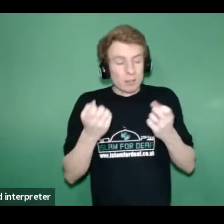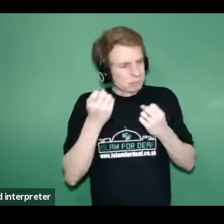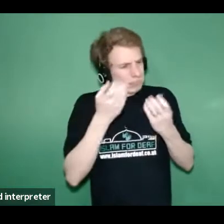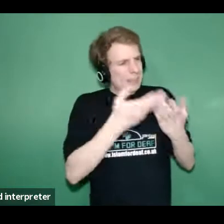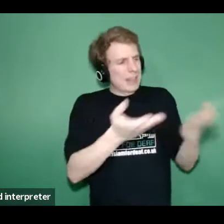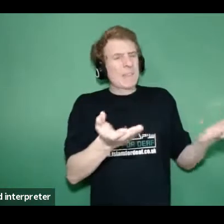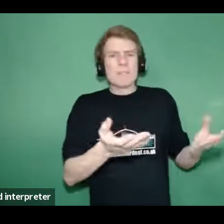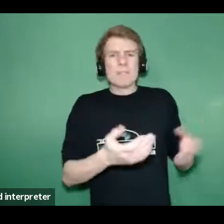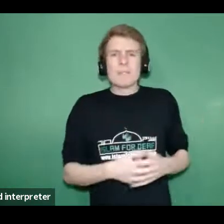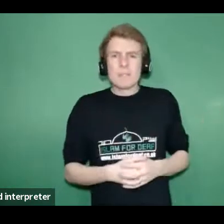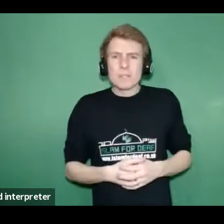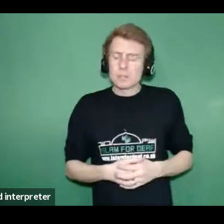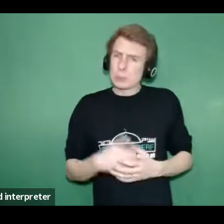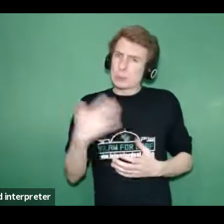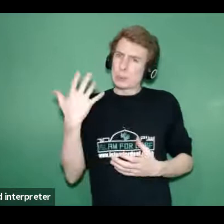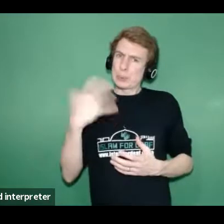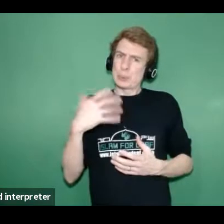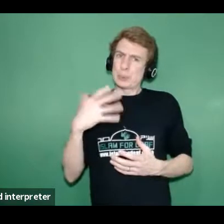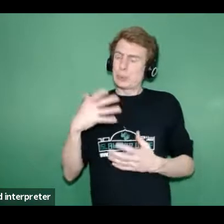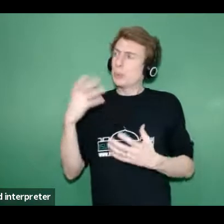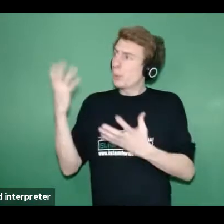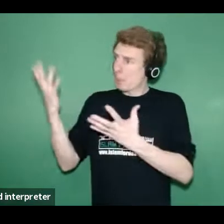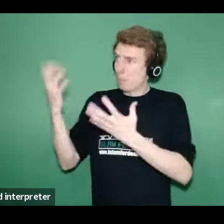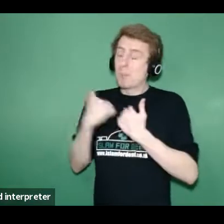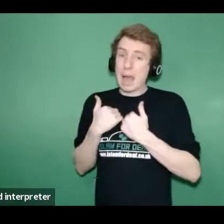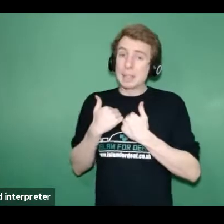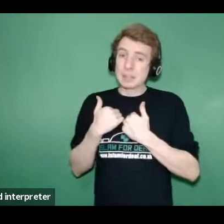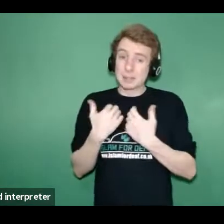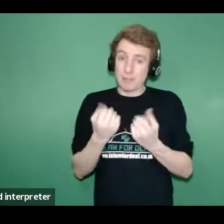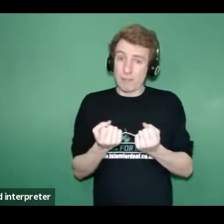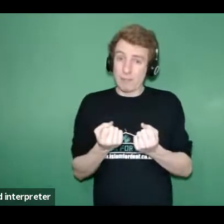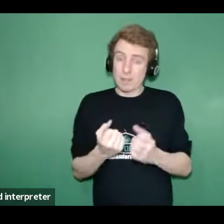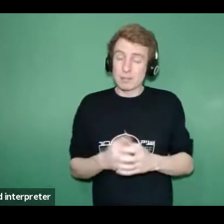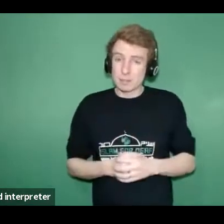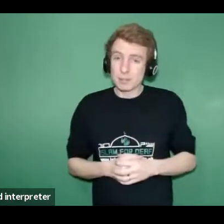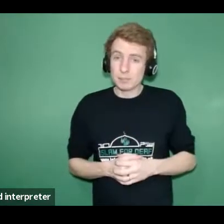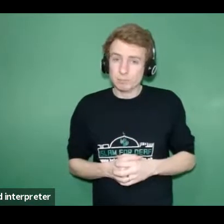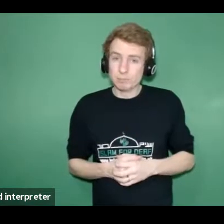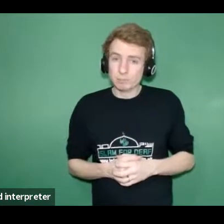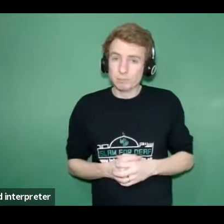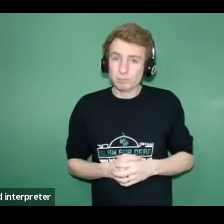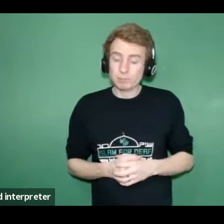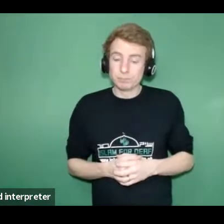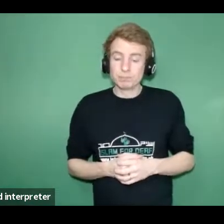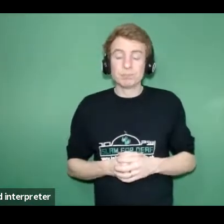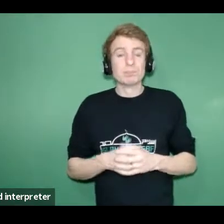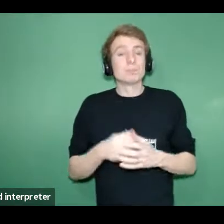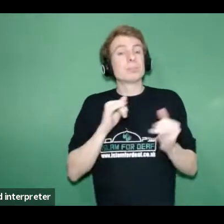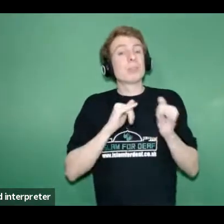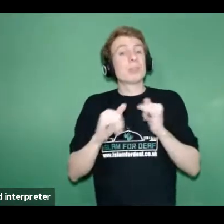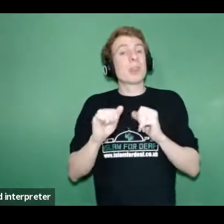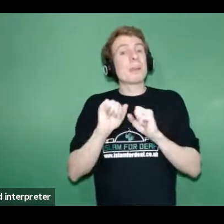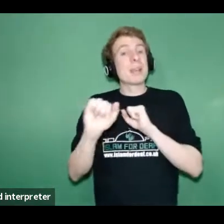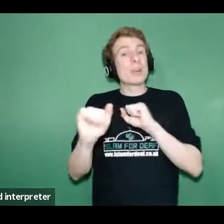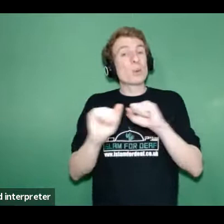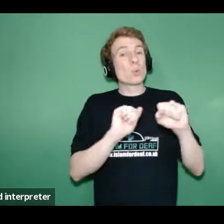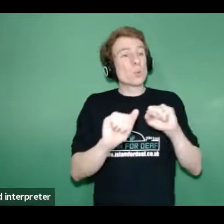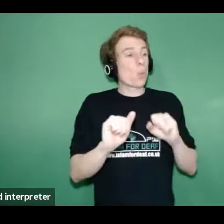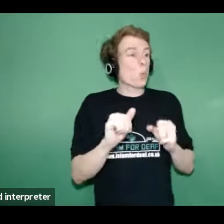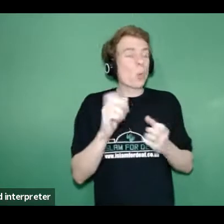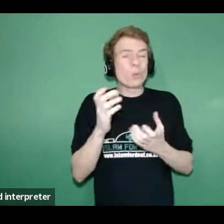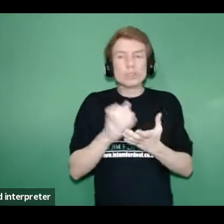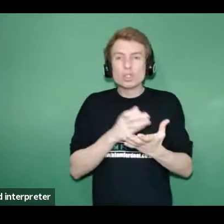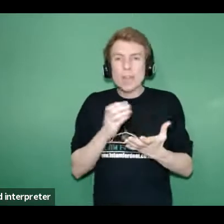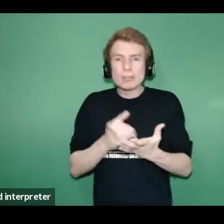there is barakah, there is blessing in this. As for if you were to try to use and expend your charity money,